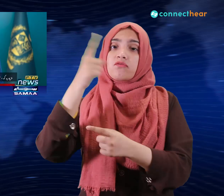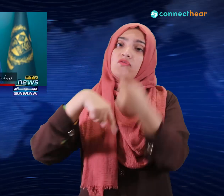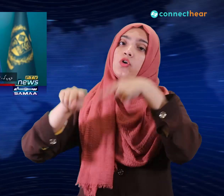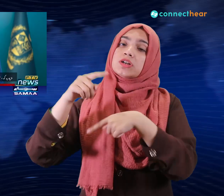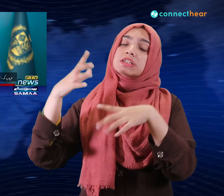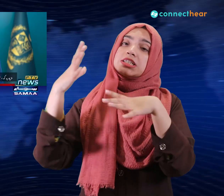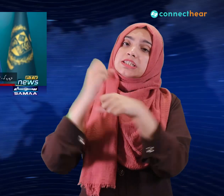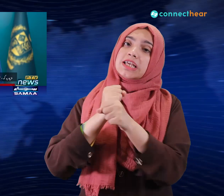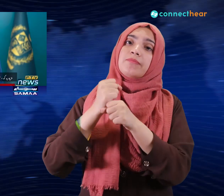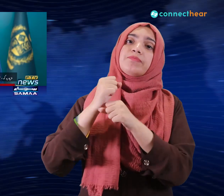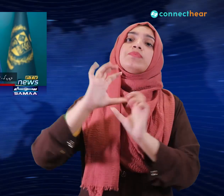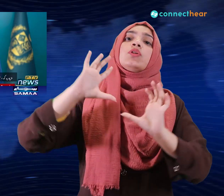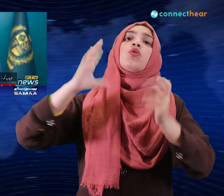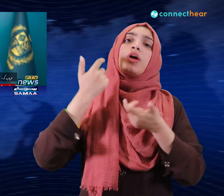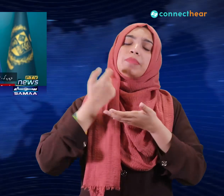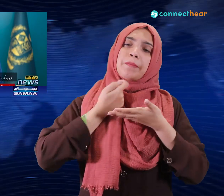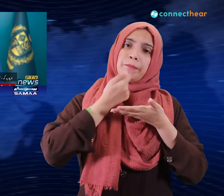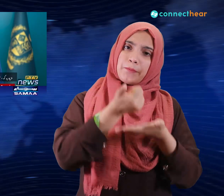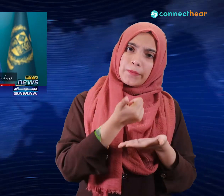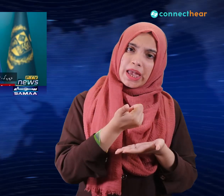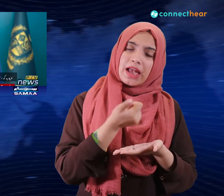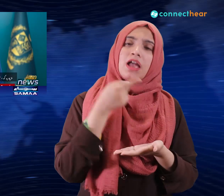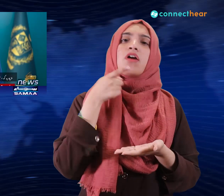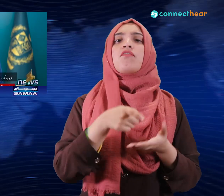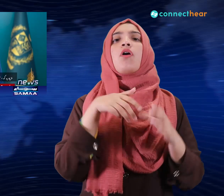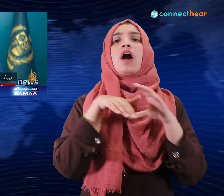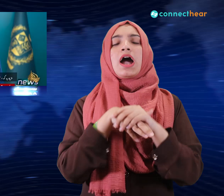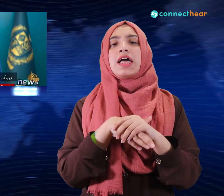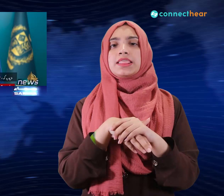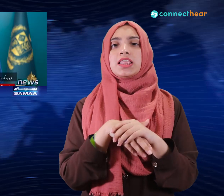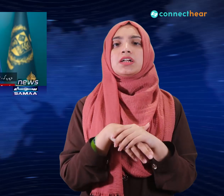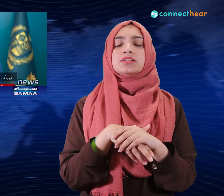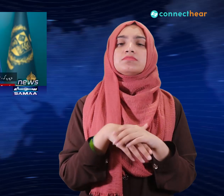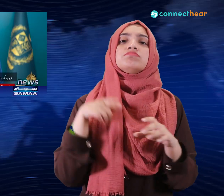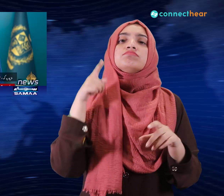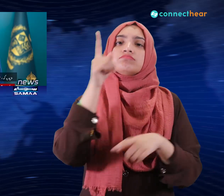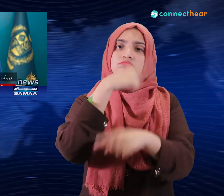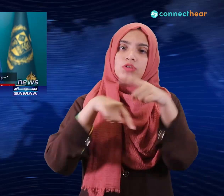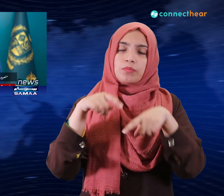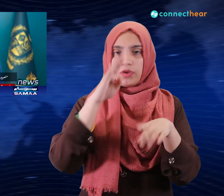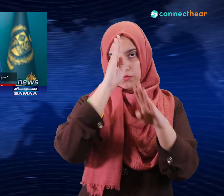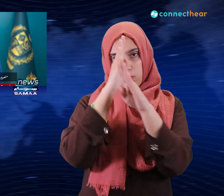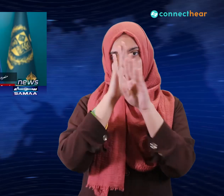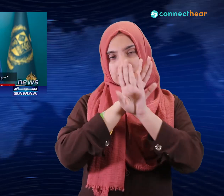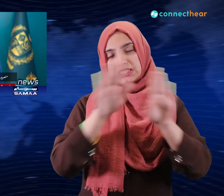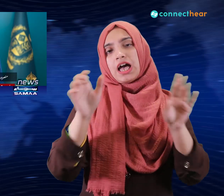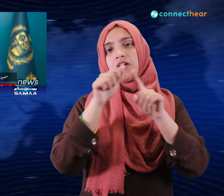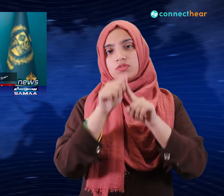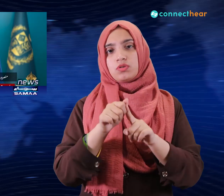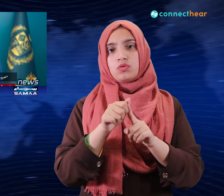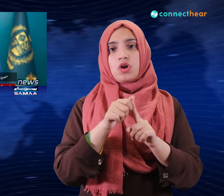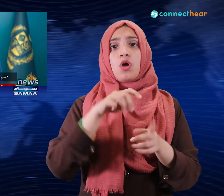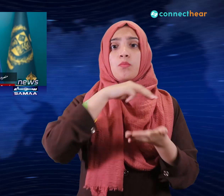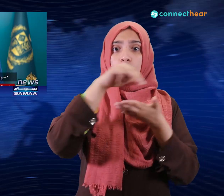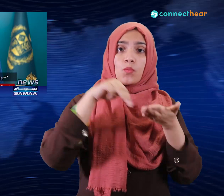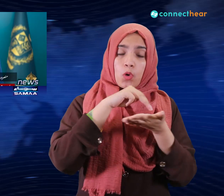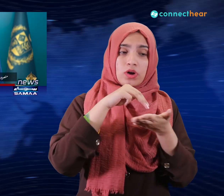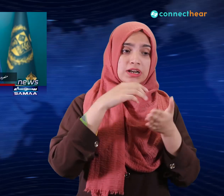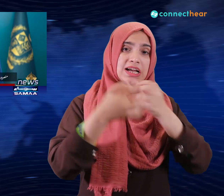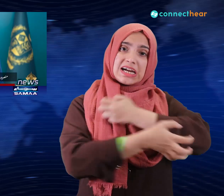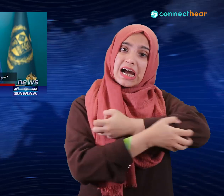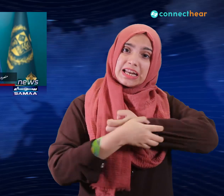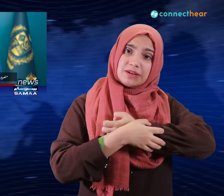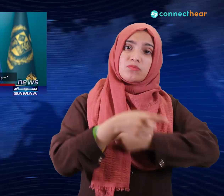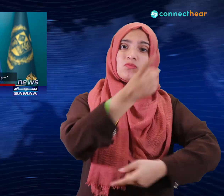the SDG investment fair, can make a vital contribution in enabling developing countries to